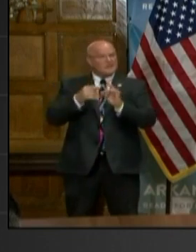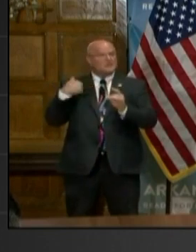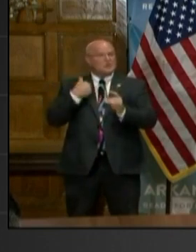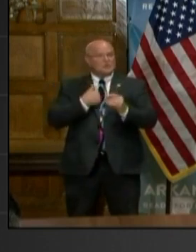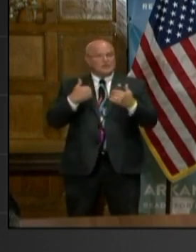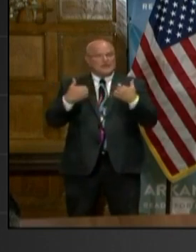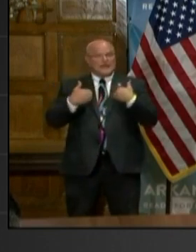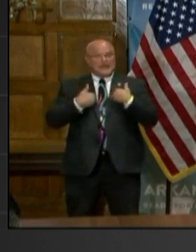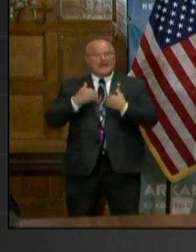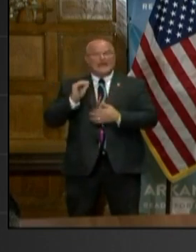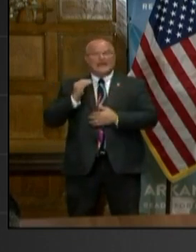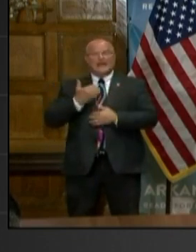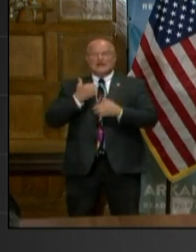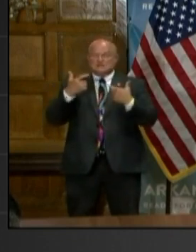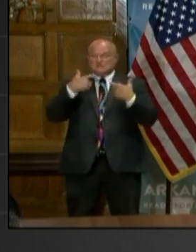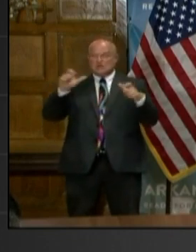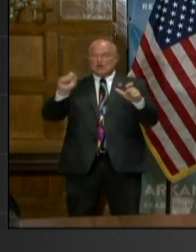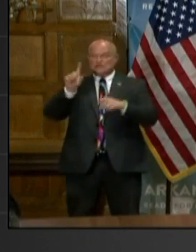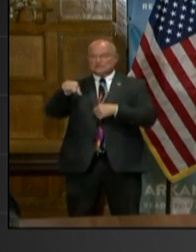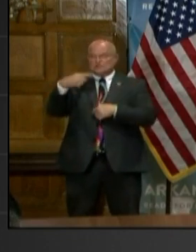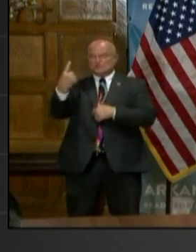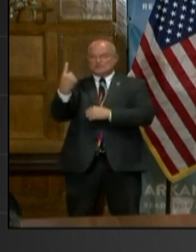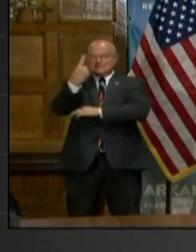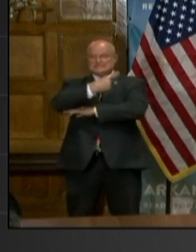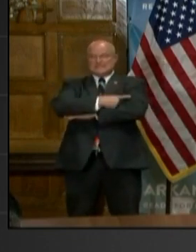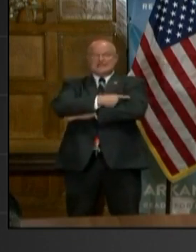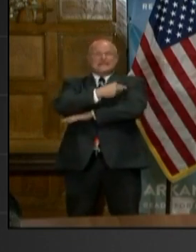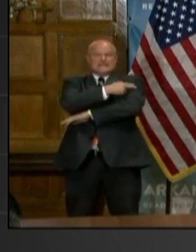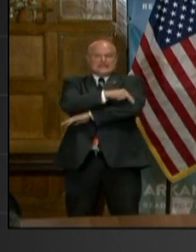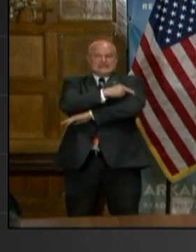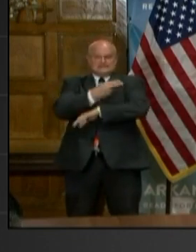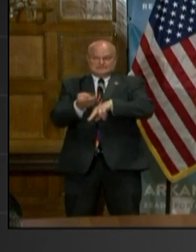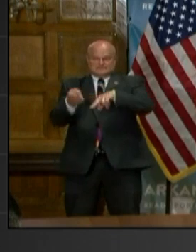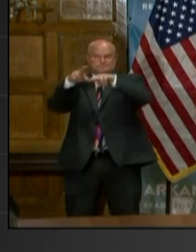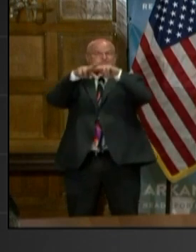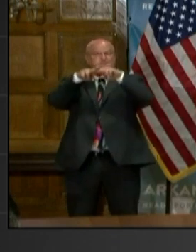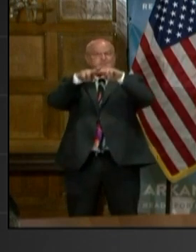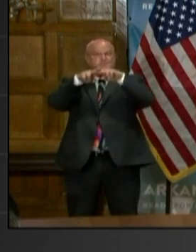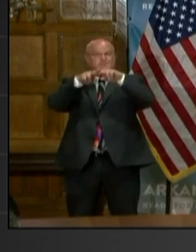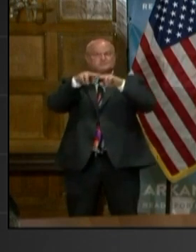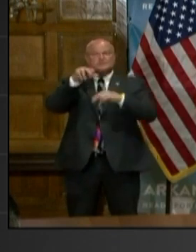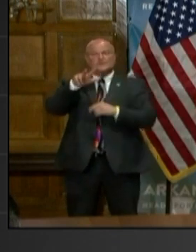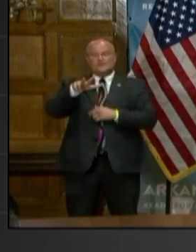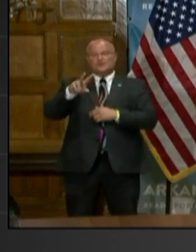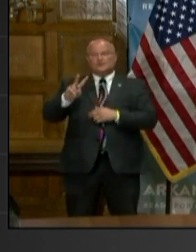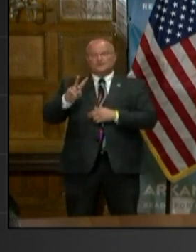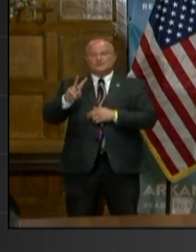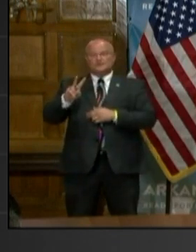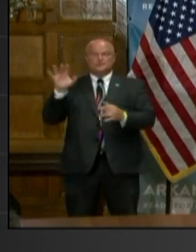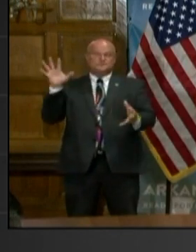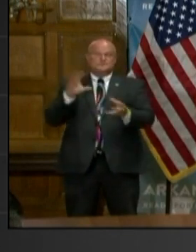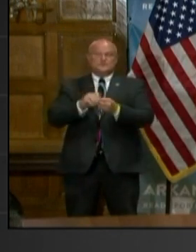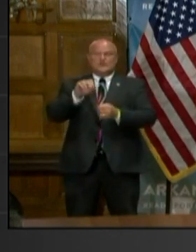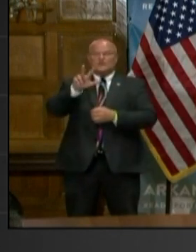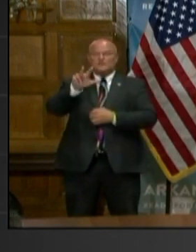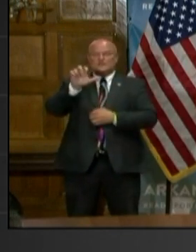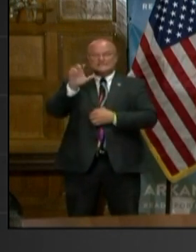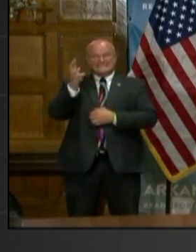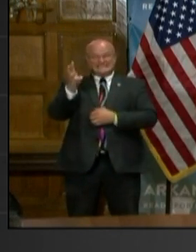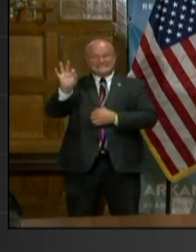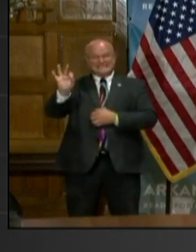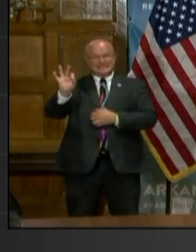did have our largest single increase in hospitalizations of 32, so we're up to